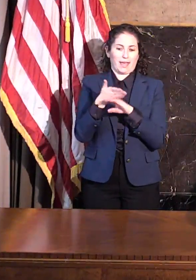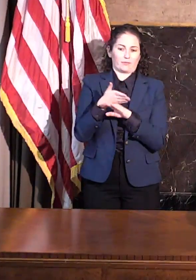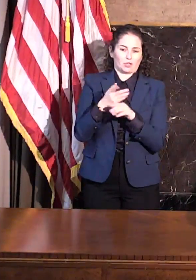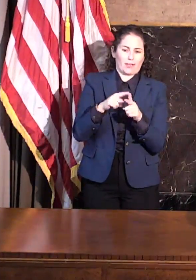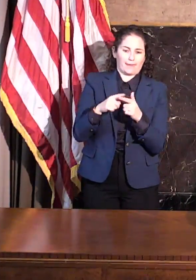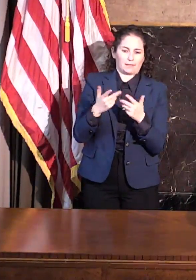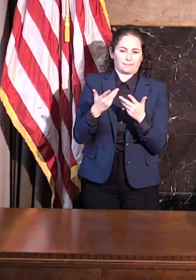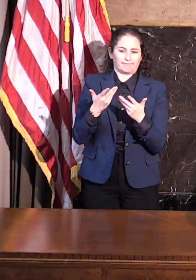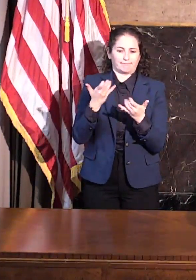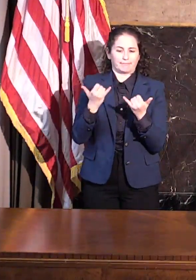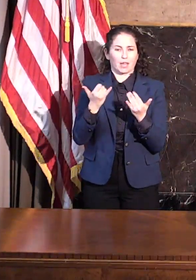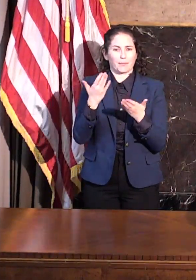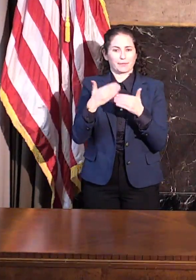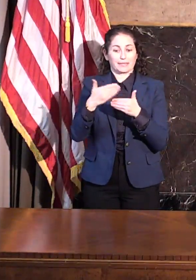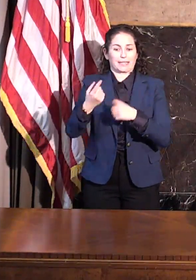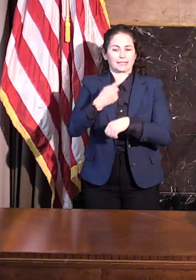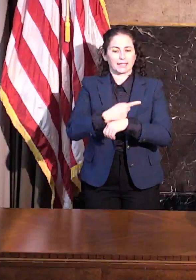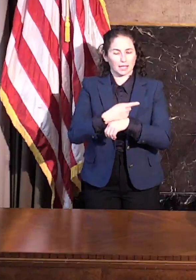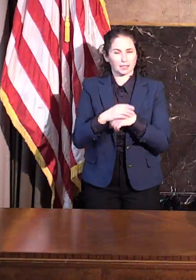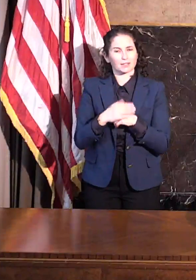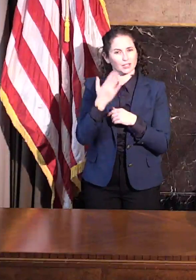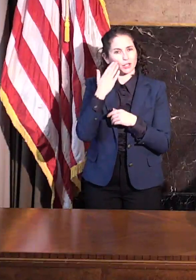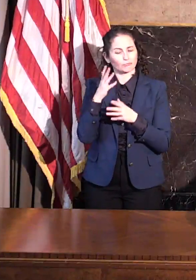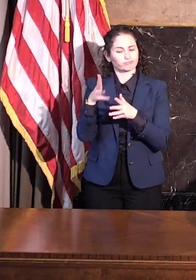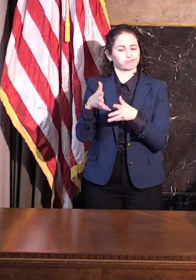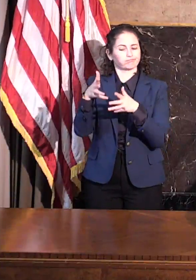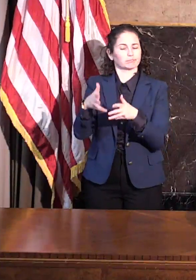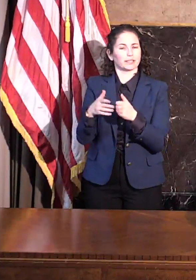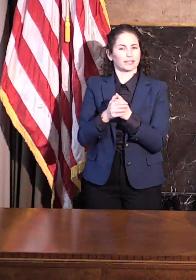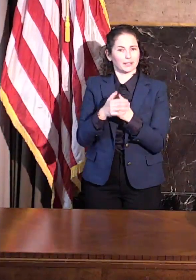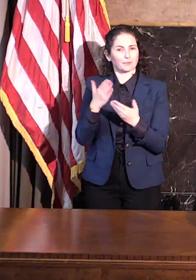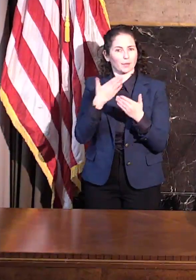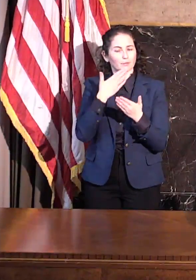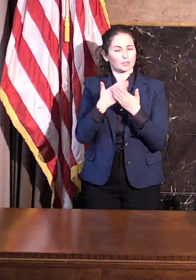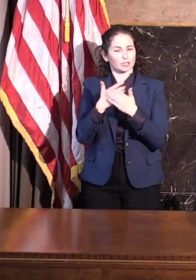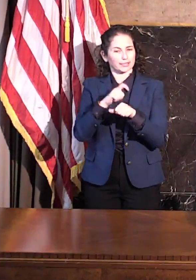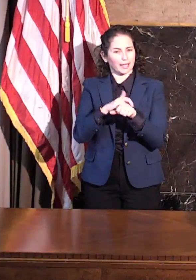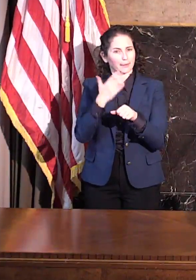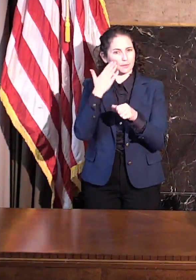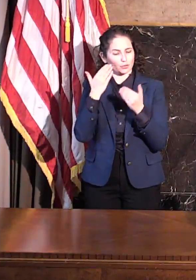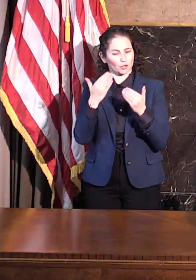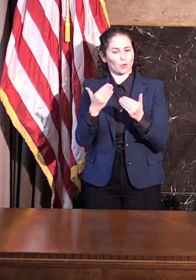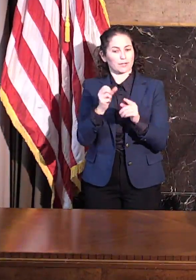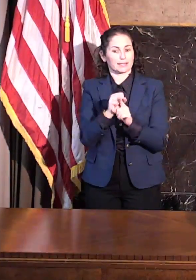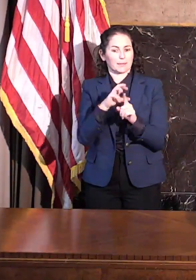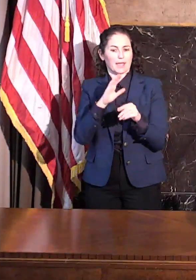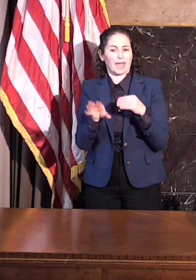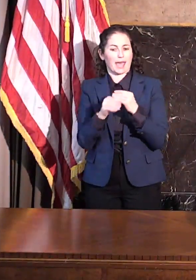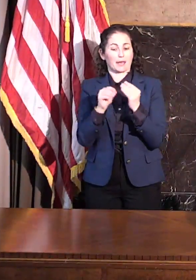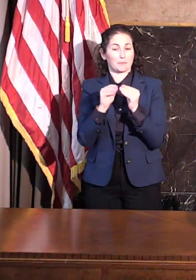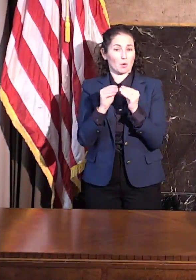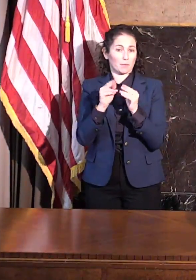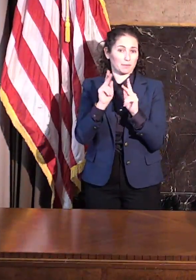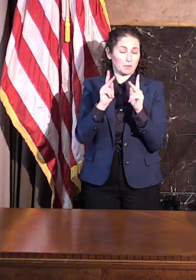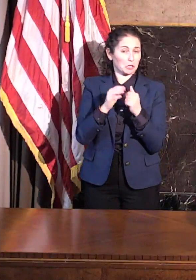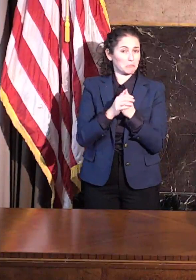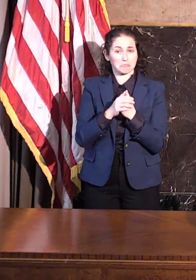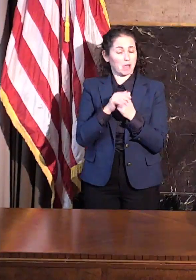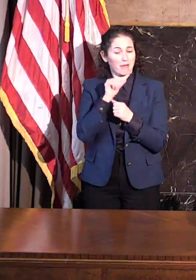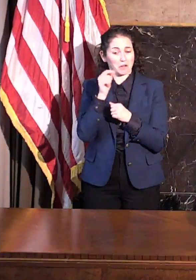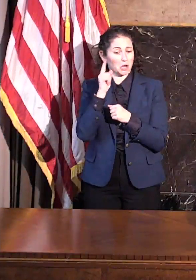in nursing homes, for example, who got a first shot on that third visit once that program ends. And those will be done by connections to local pharmacies. What's